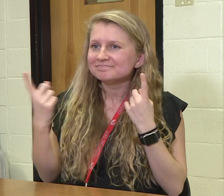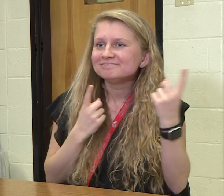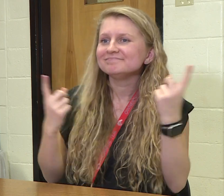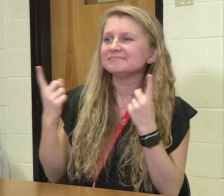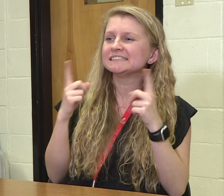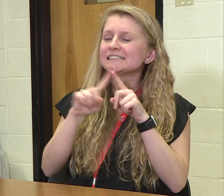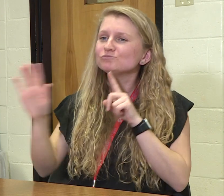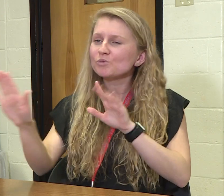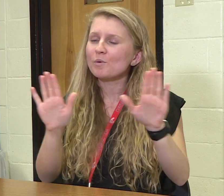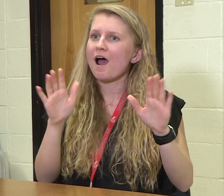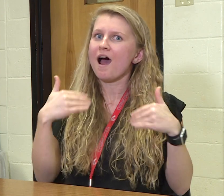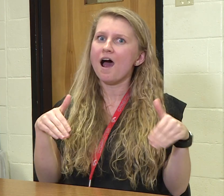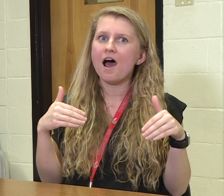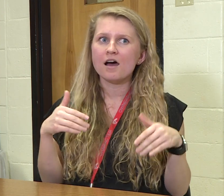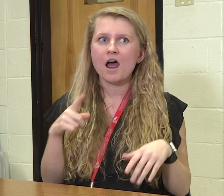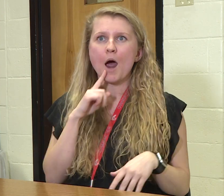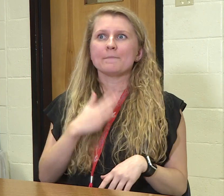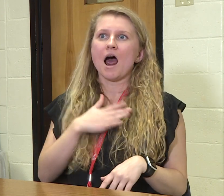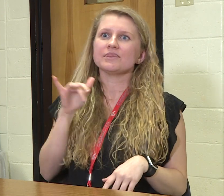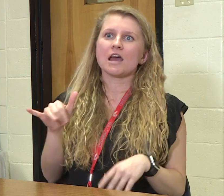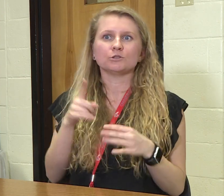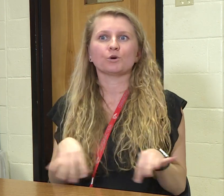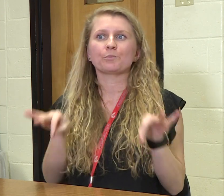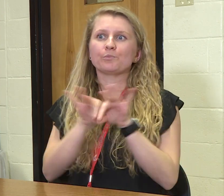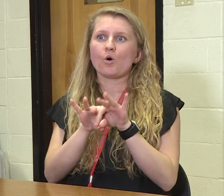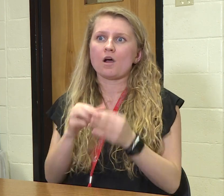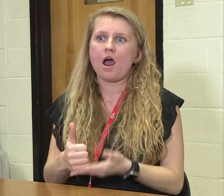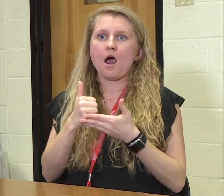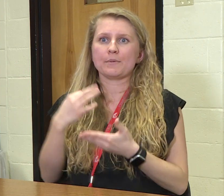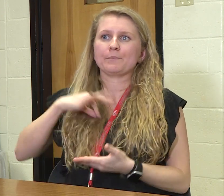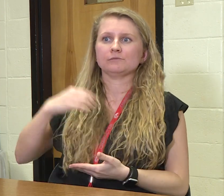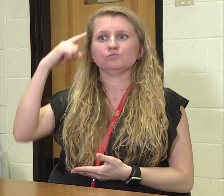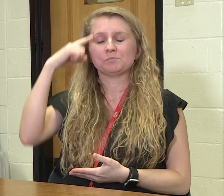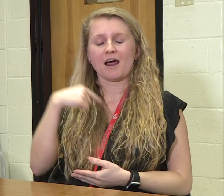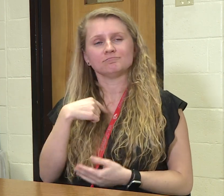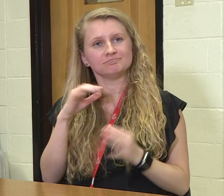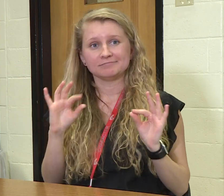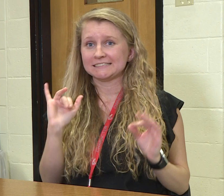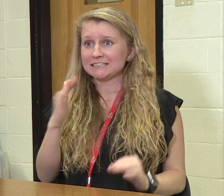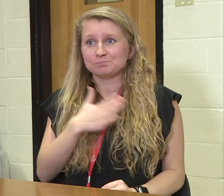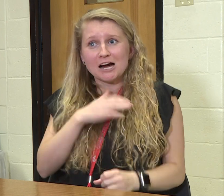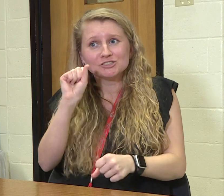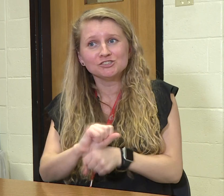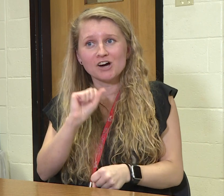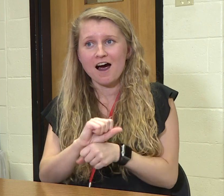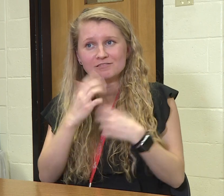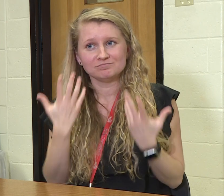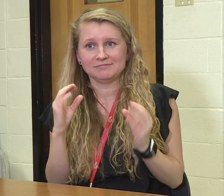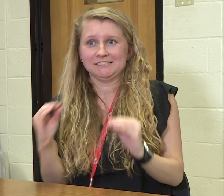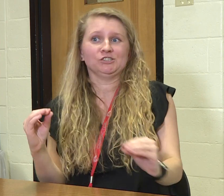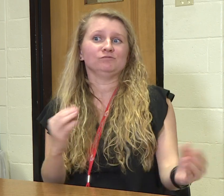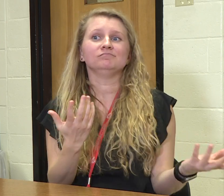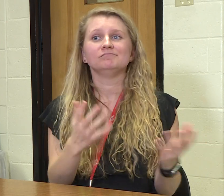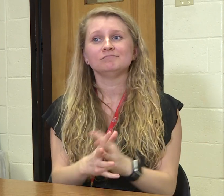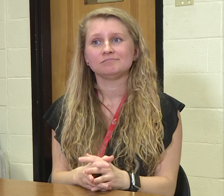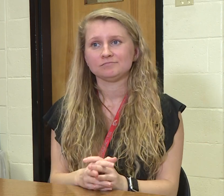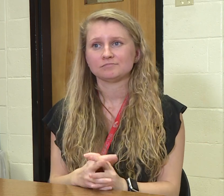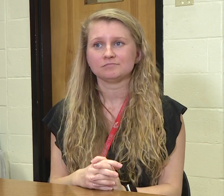I was able to talk to them. Those types of stories are a benefit to me, just to keep me motivated. I'm really enjoying teaching